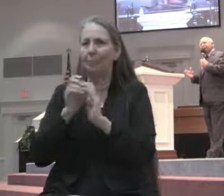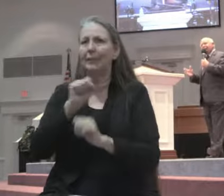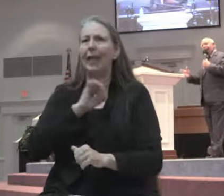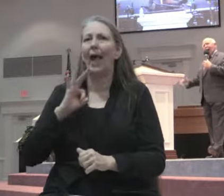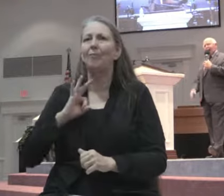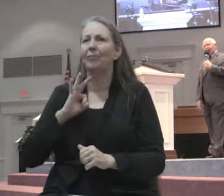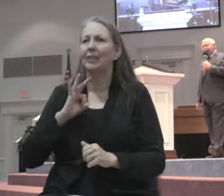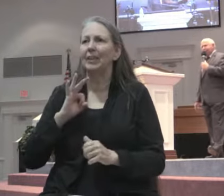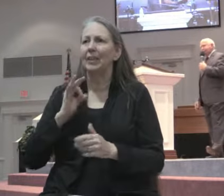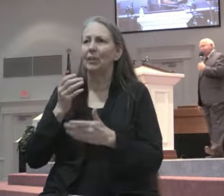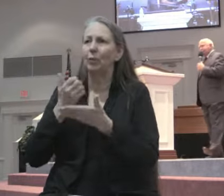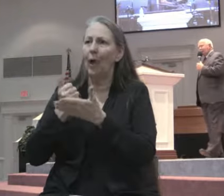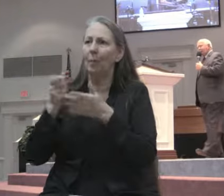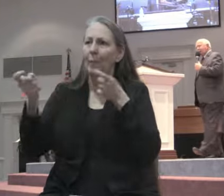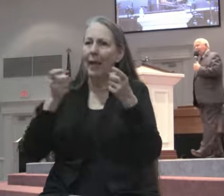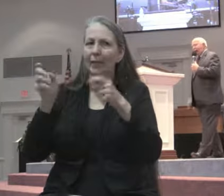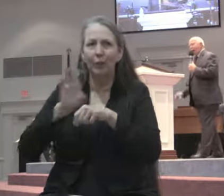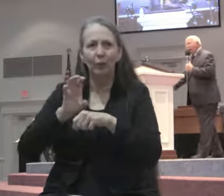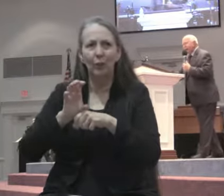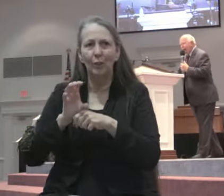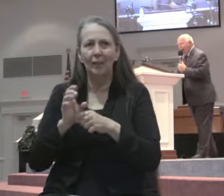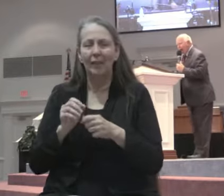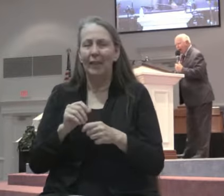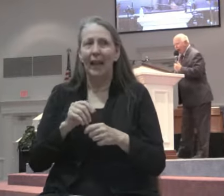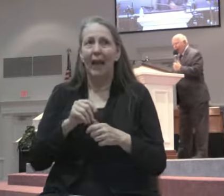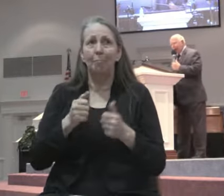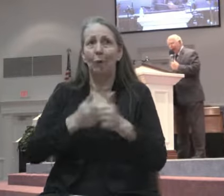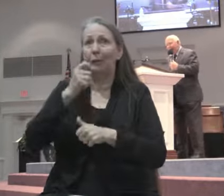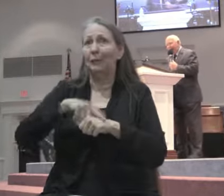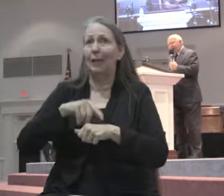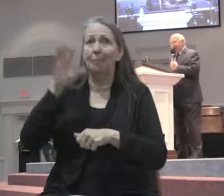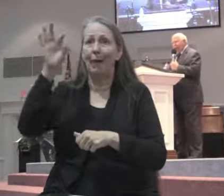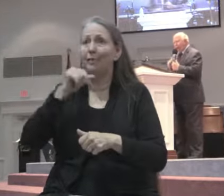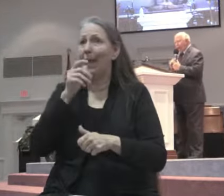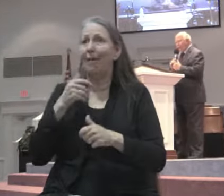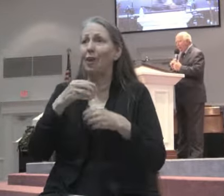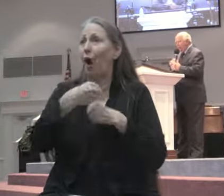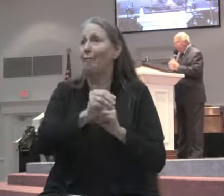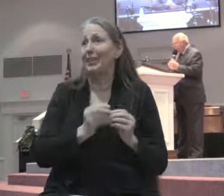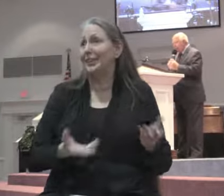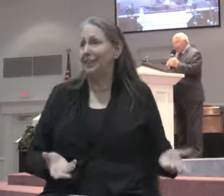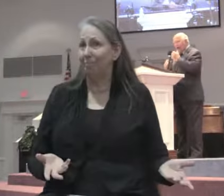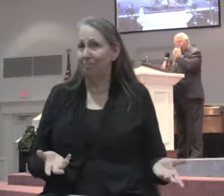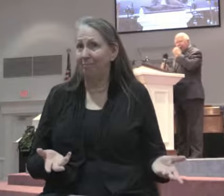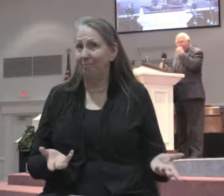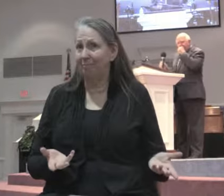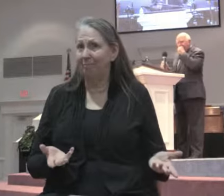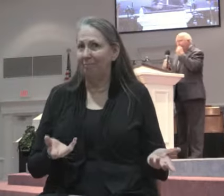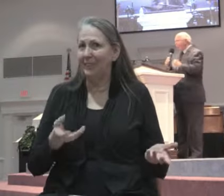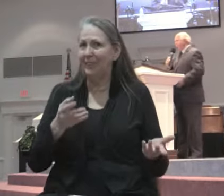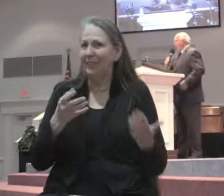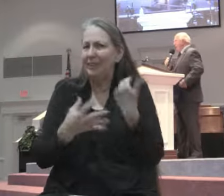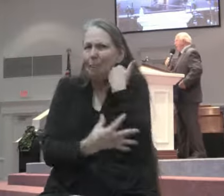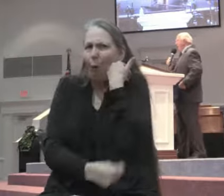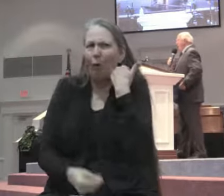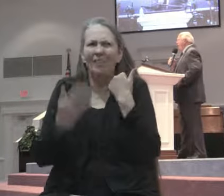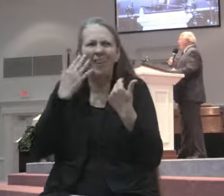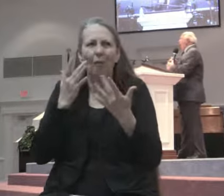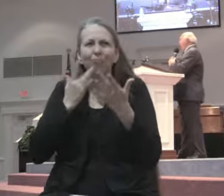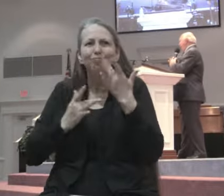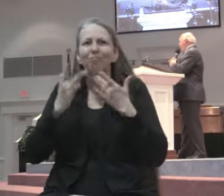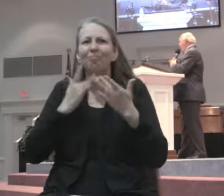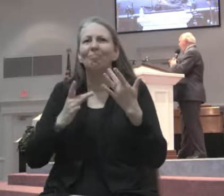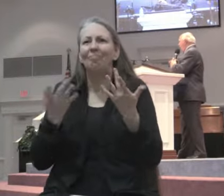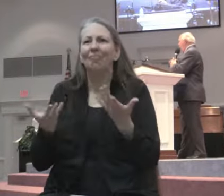different time. And during that time, I began to seek God personally without